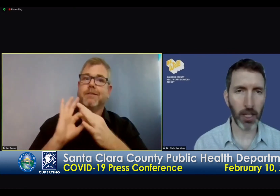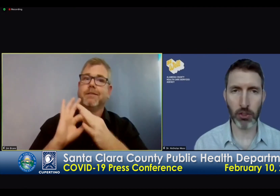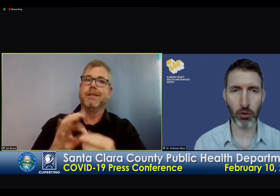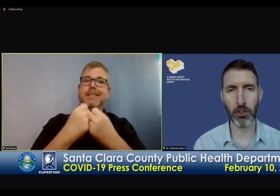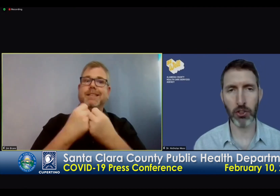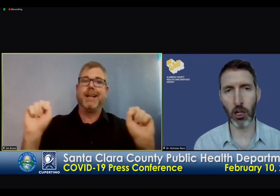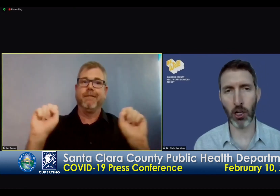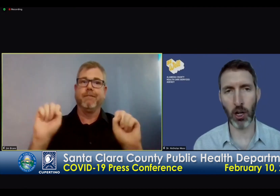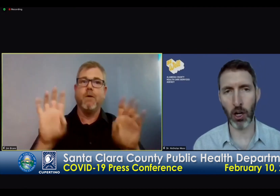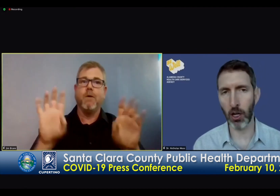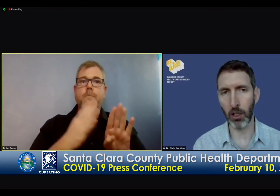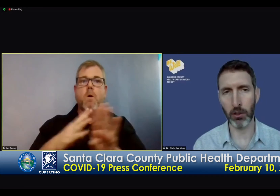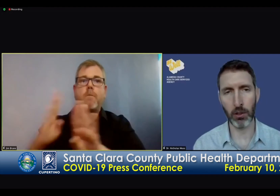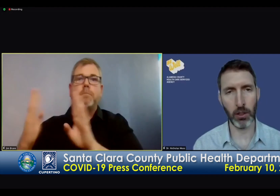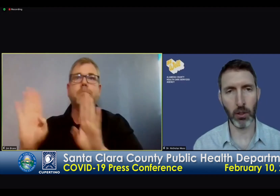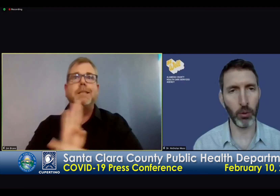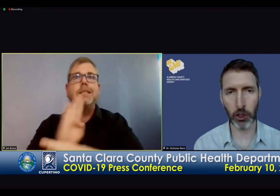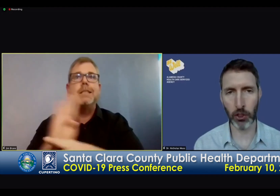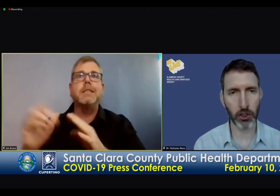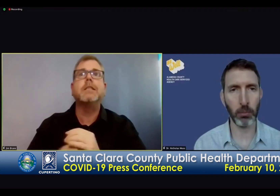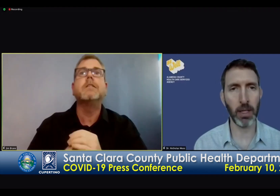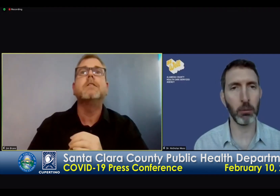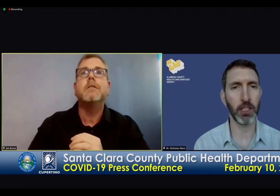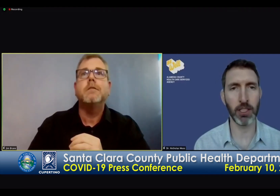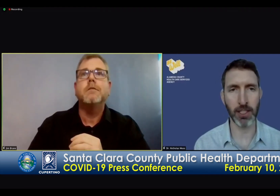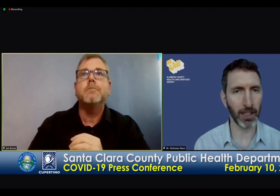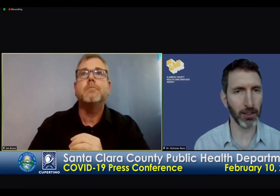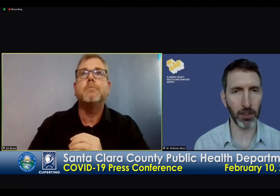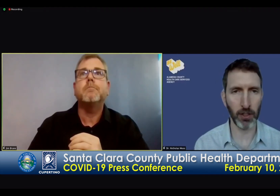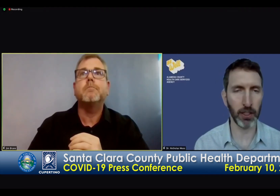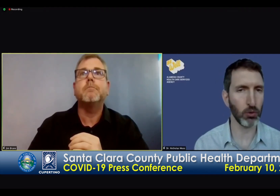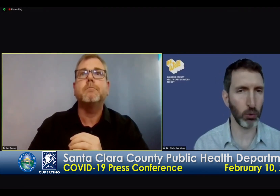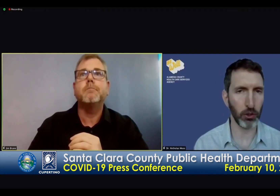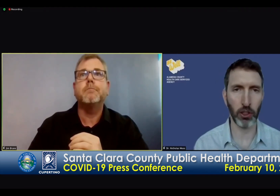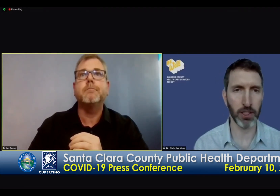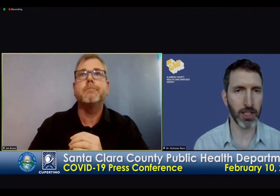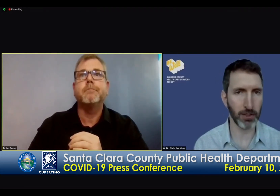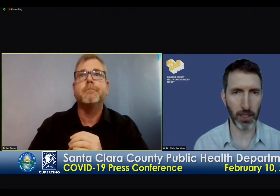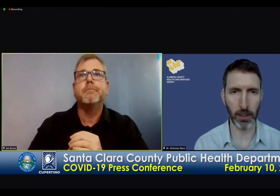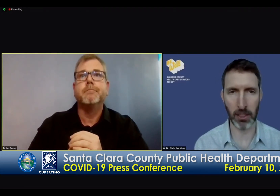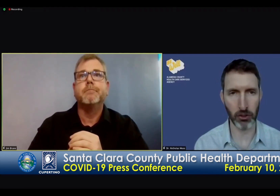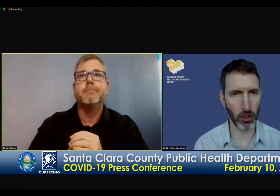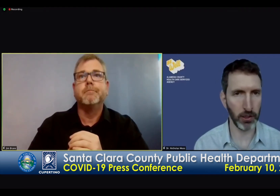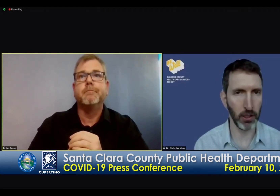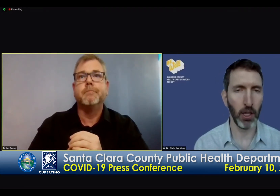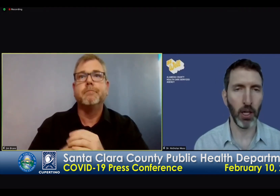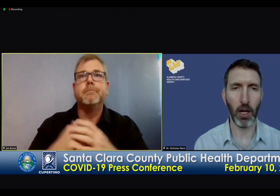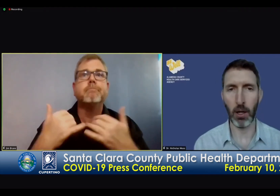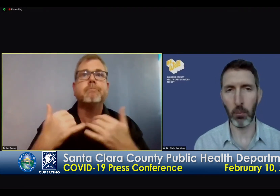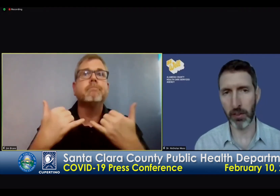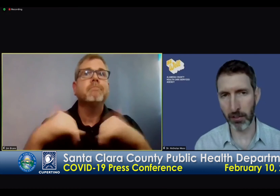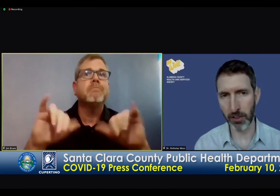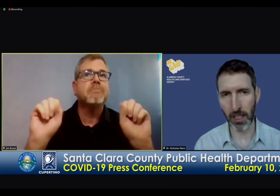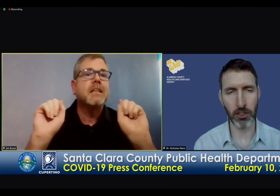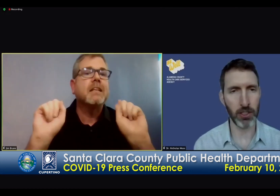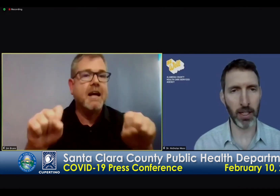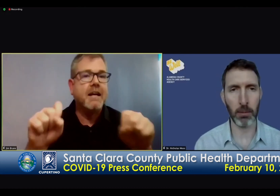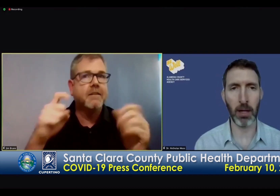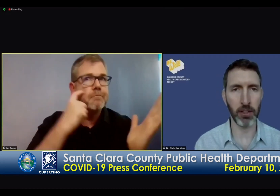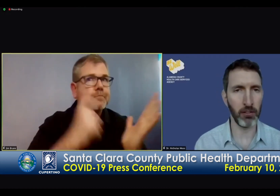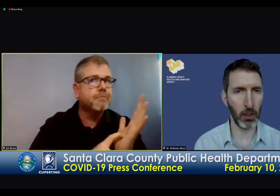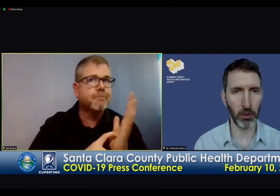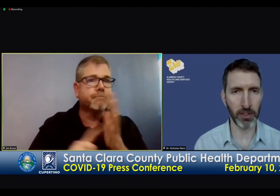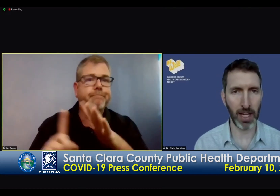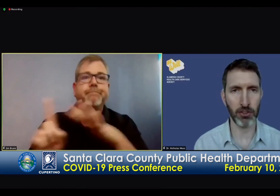those case rates are, you know, we should still be able to detect these variants with current testing based on what the FDA is saying